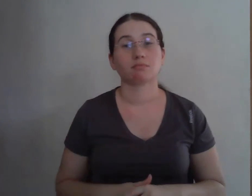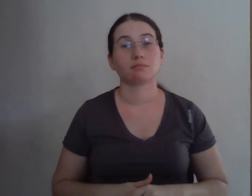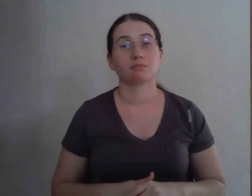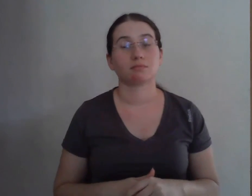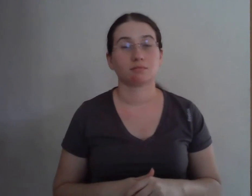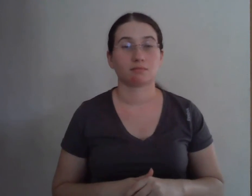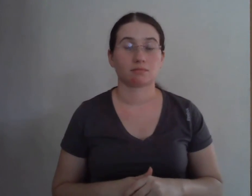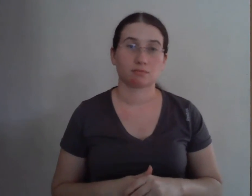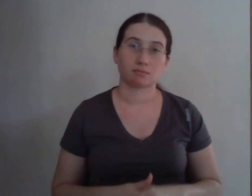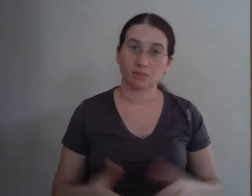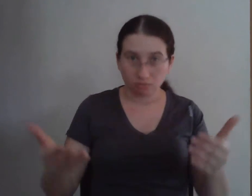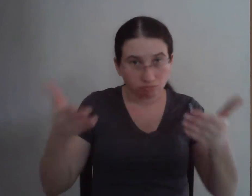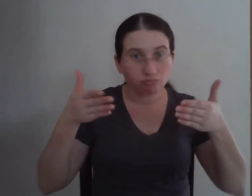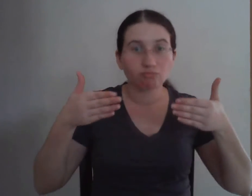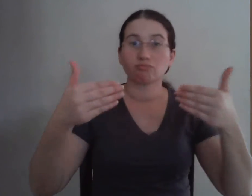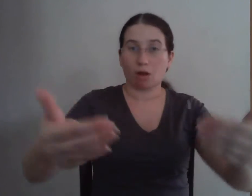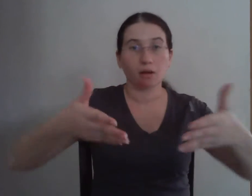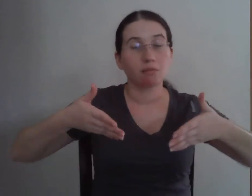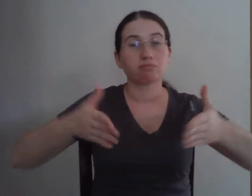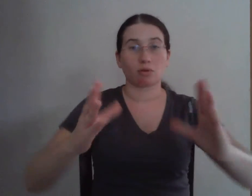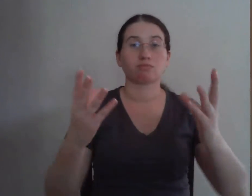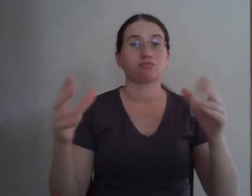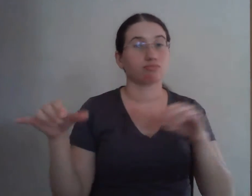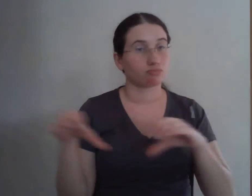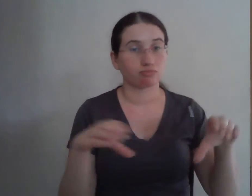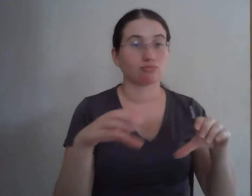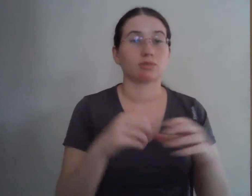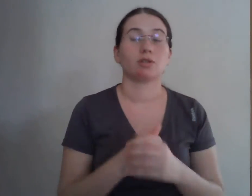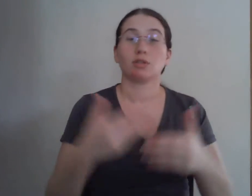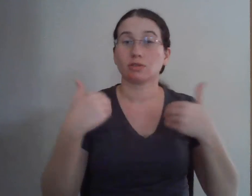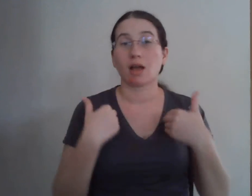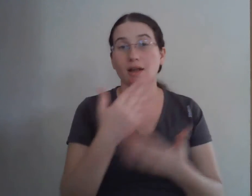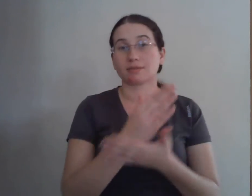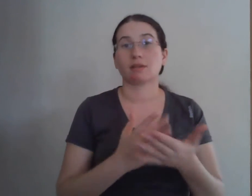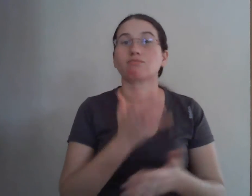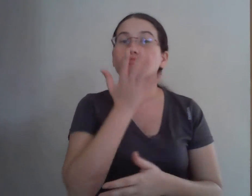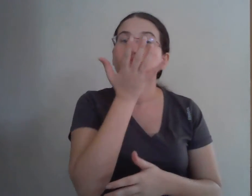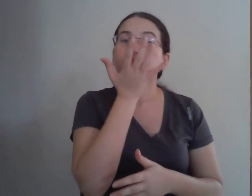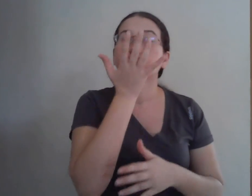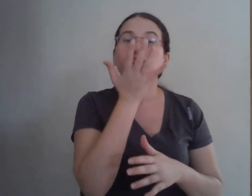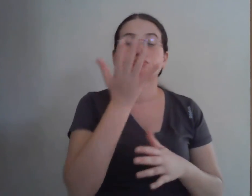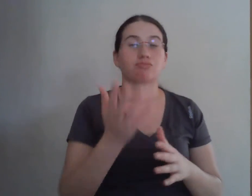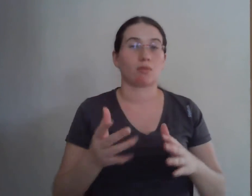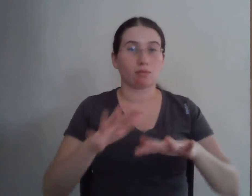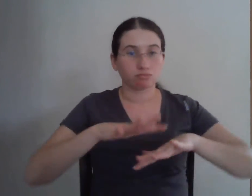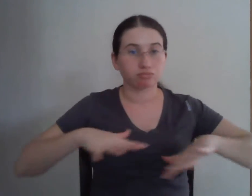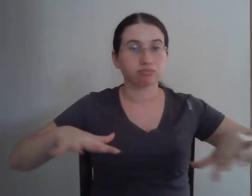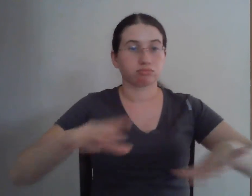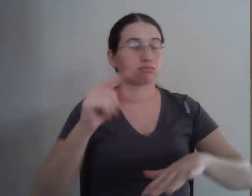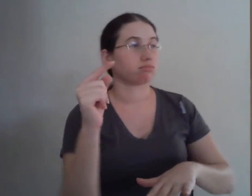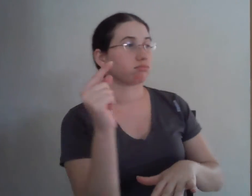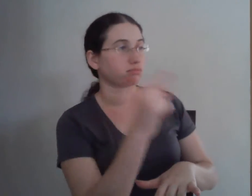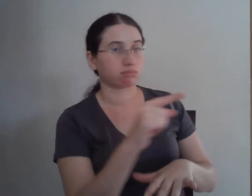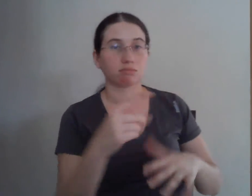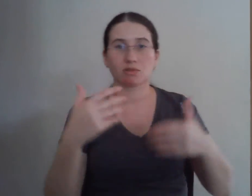So let's do that. So on this bit of grassland, we'll do it, but just in the foreground. We'll impact it very heavily with cattle to